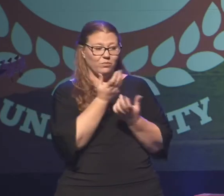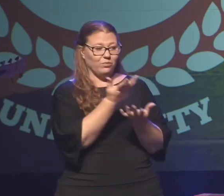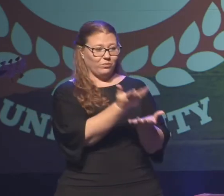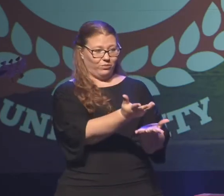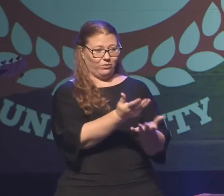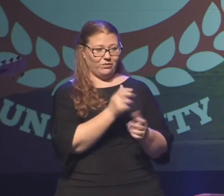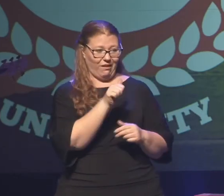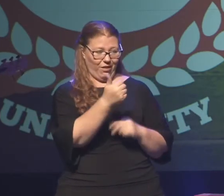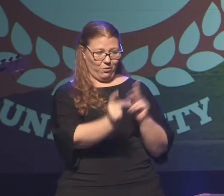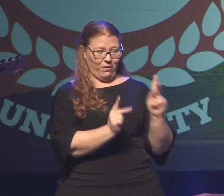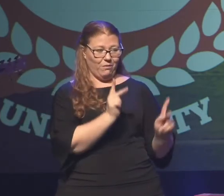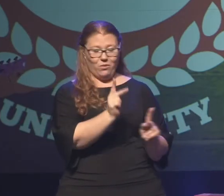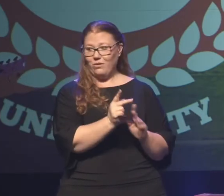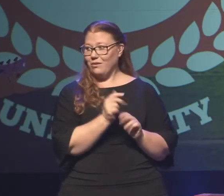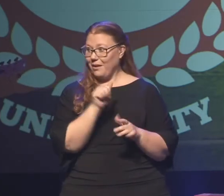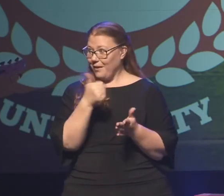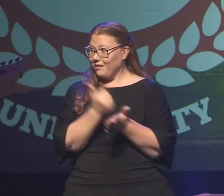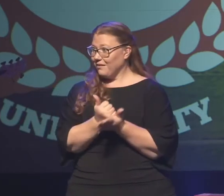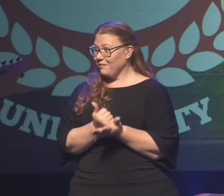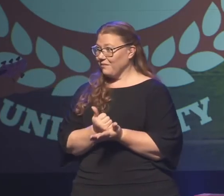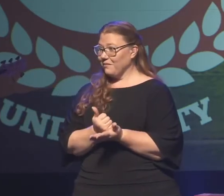others. Amen.